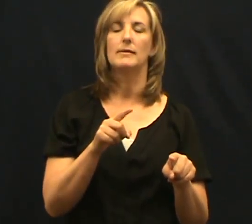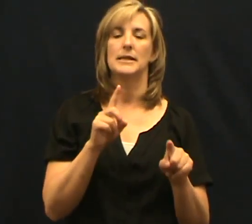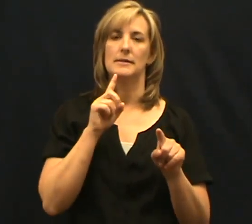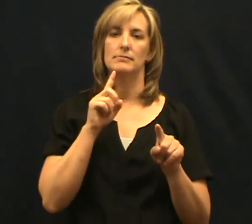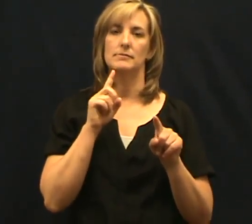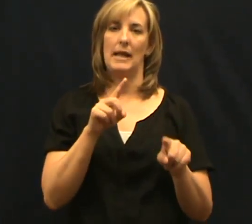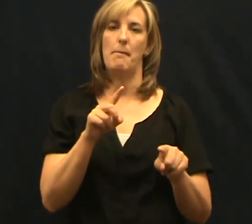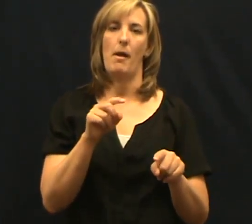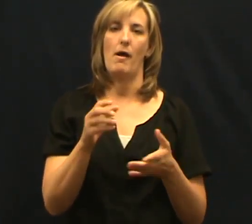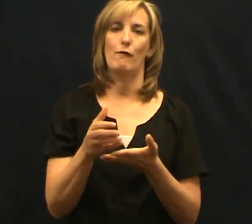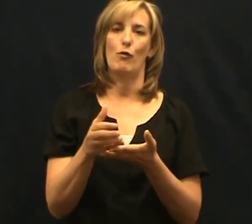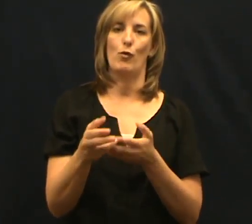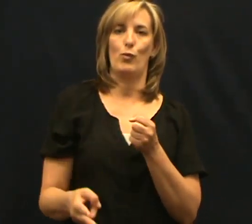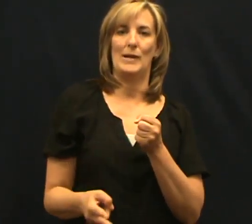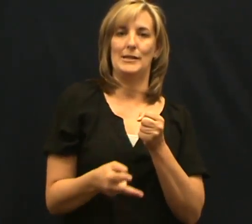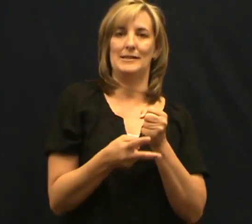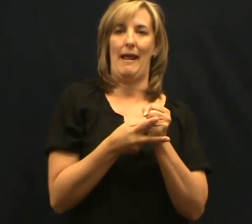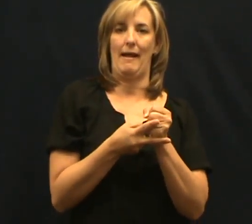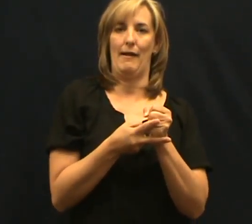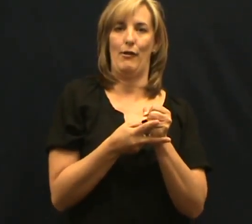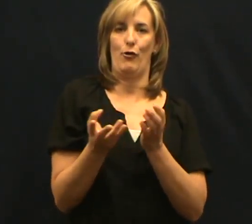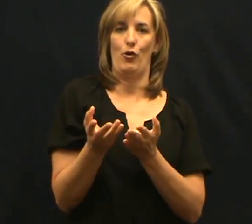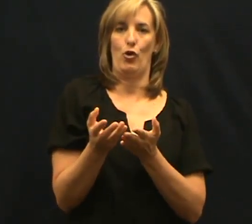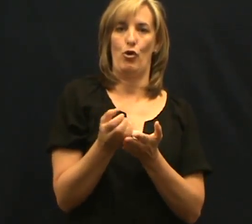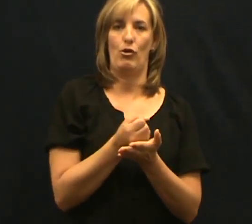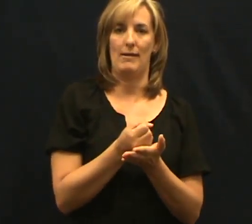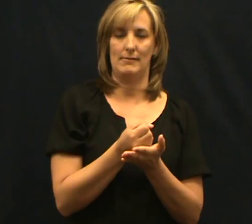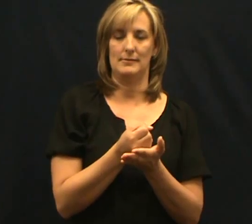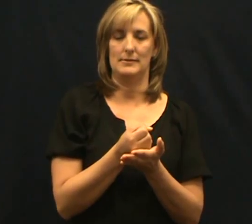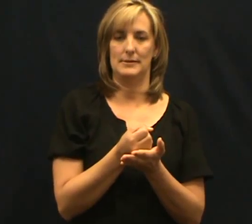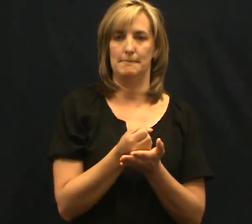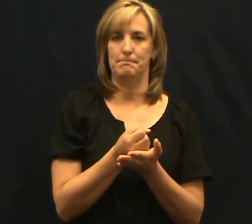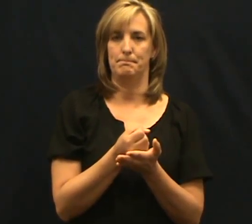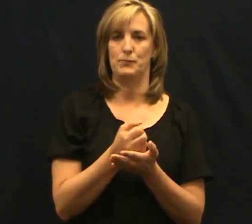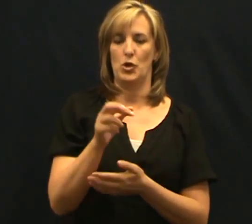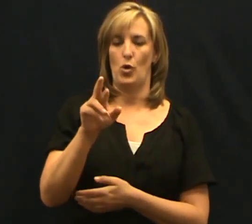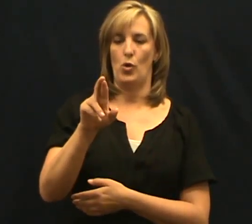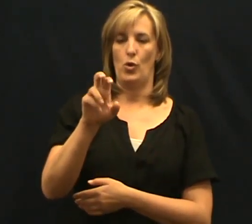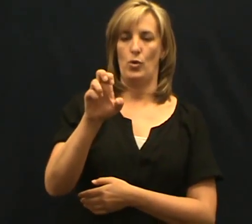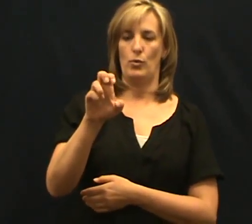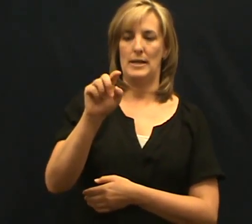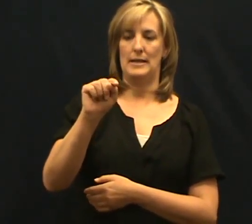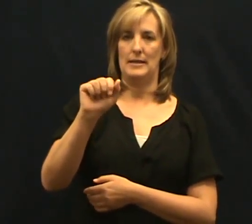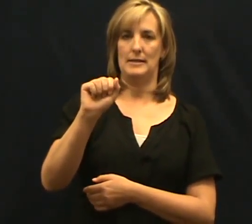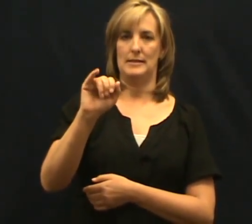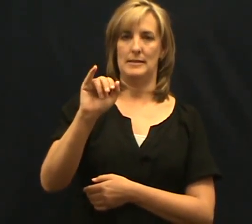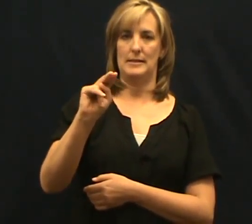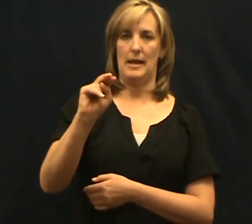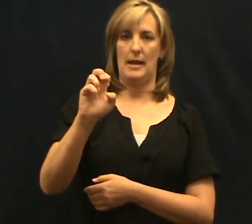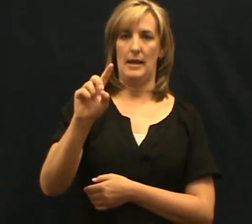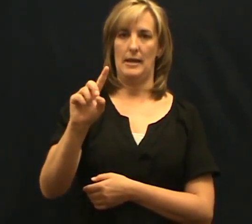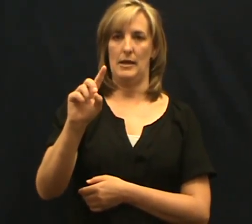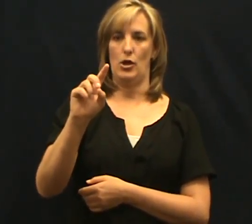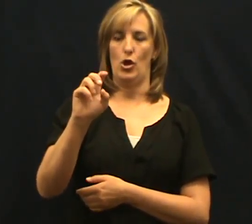three things for that statement: the company, what the statement is, and what period of time is covered by the statement of retained